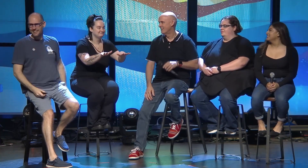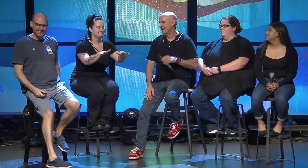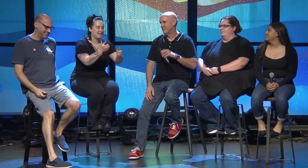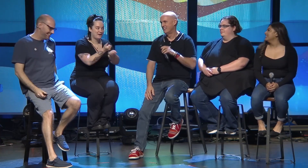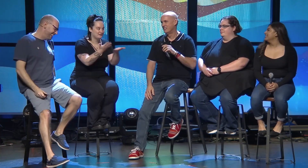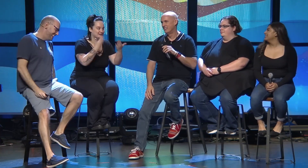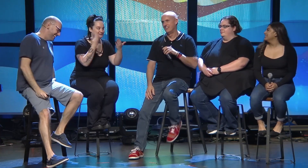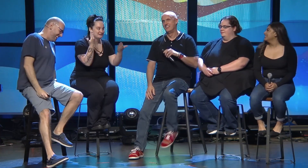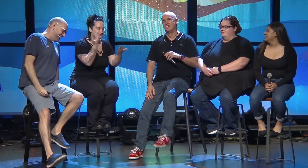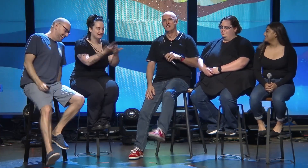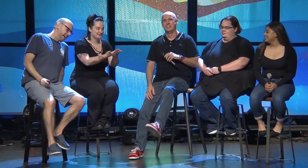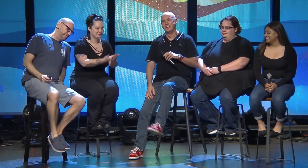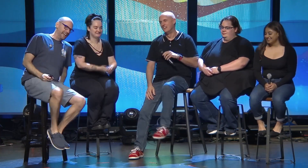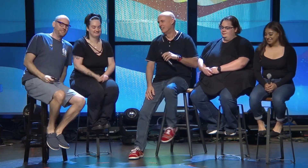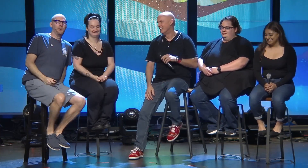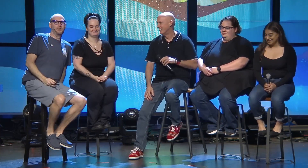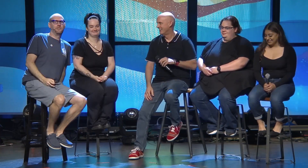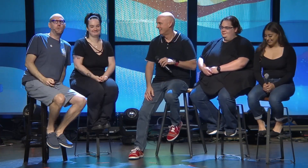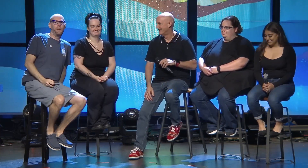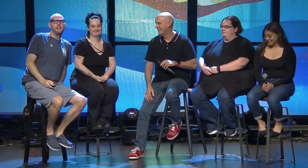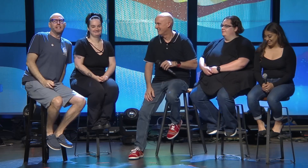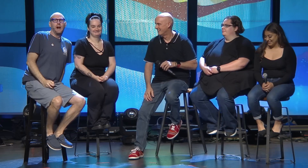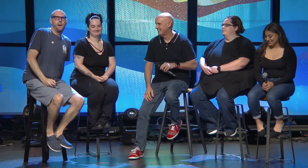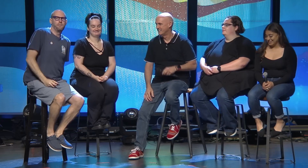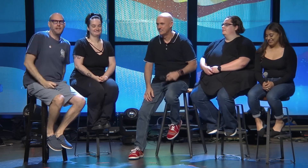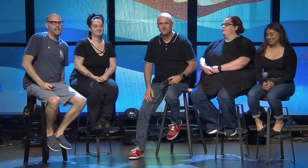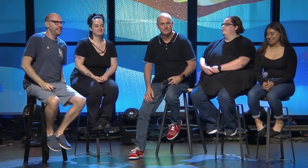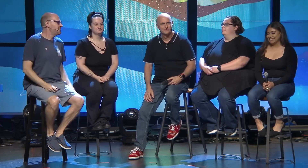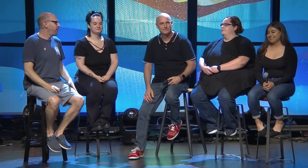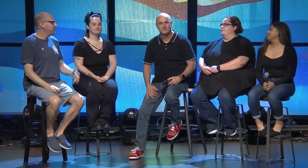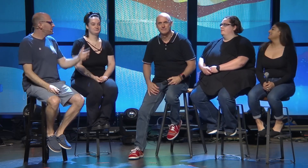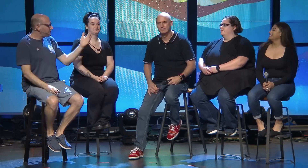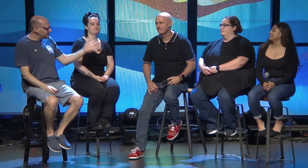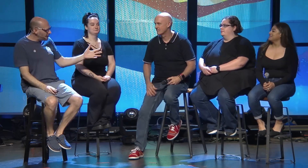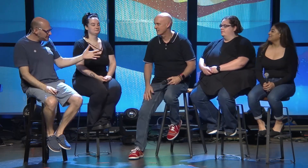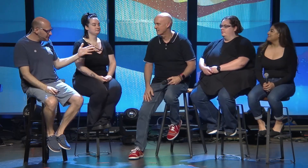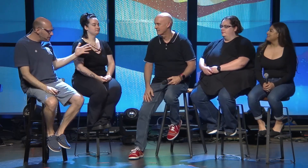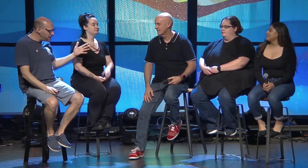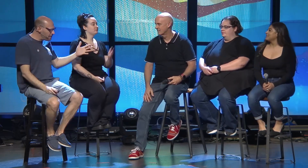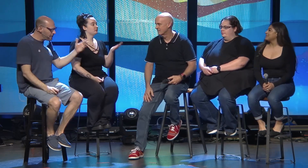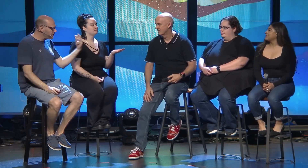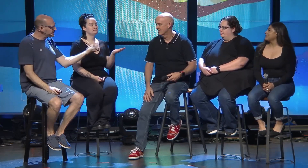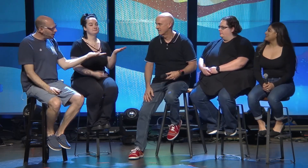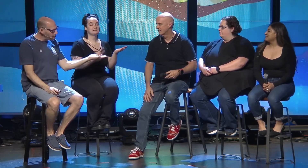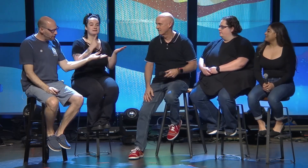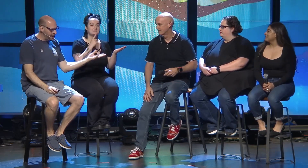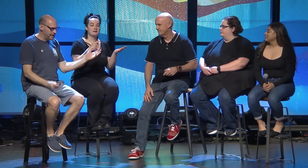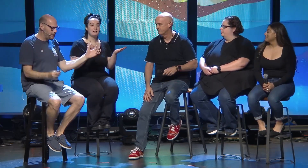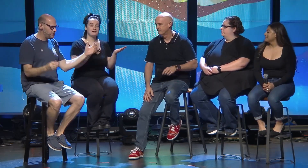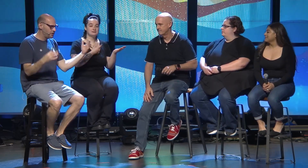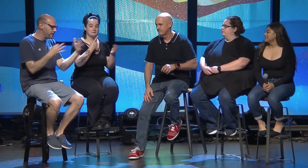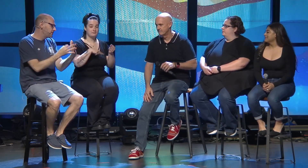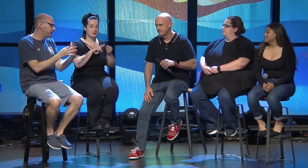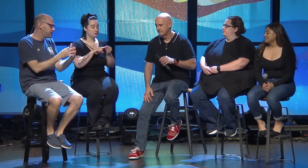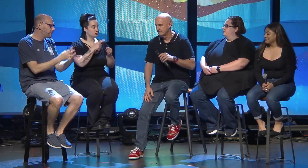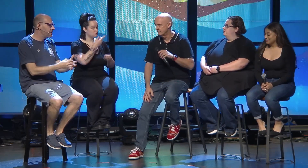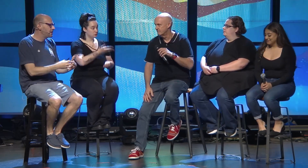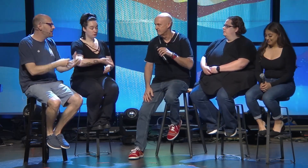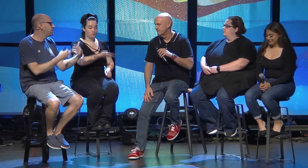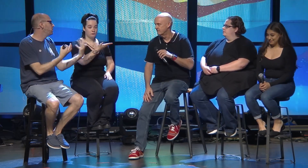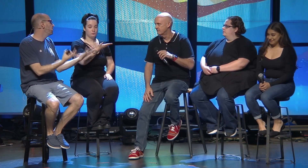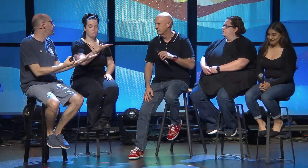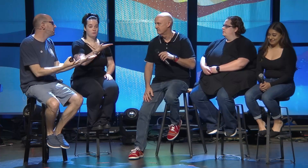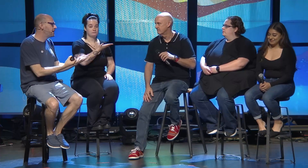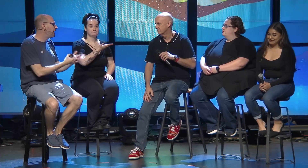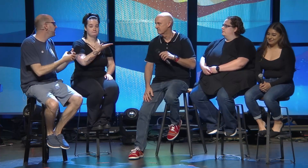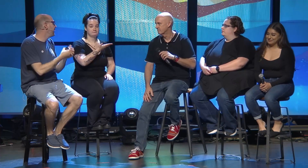good. All right, wonderful. Well, let's start. Jeffrey, tell us a little bit about yourself and your intersection with